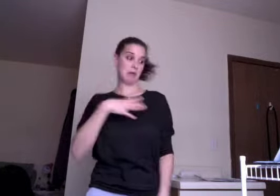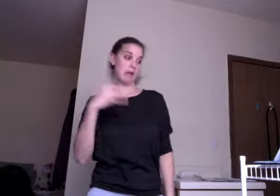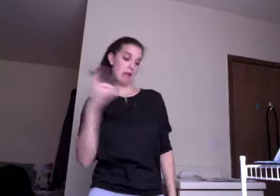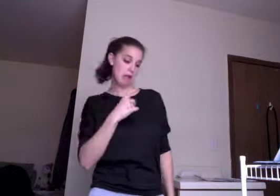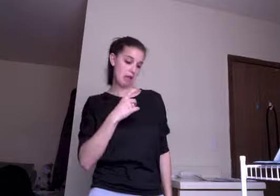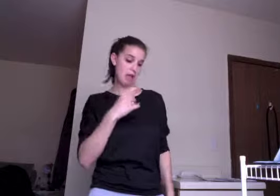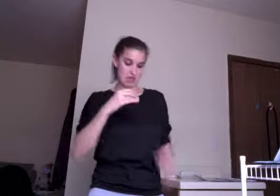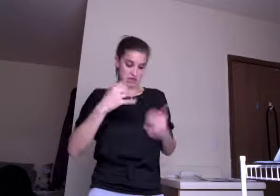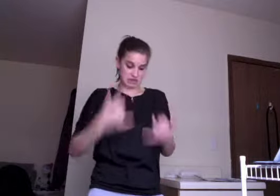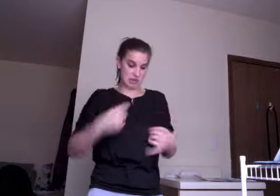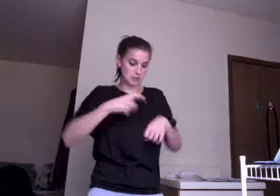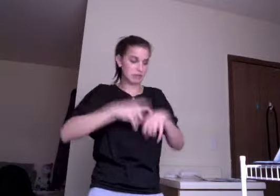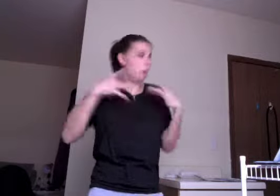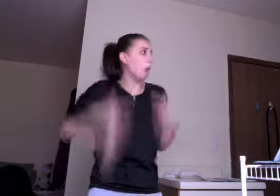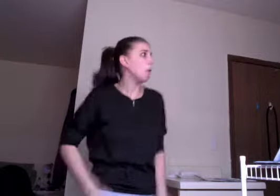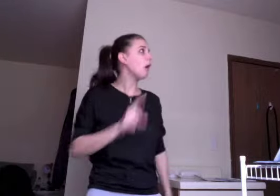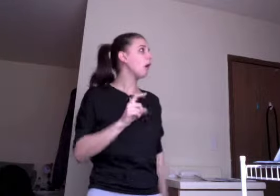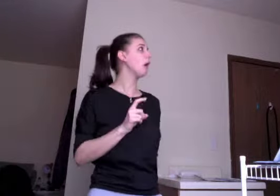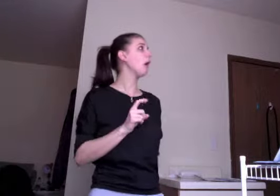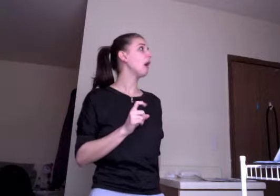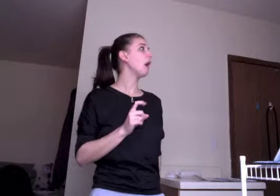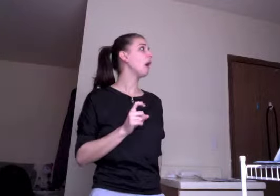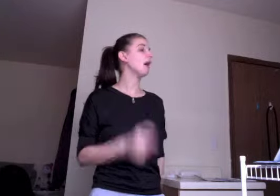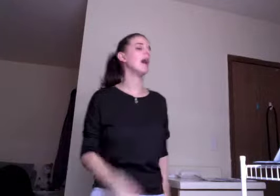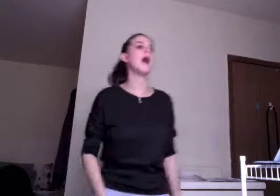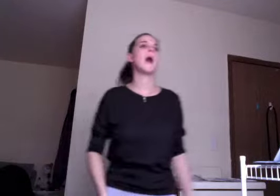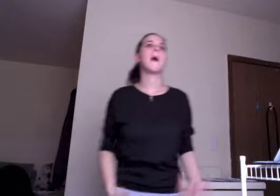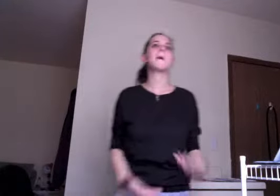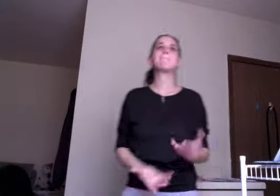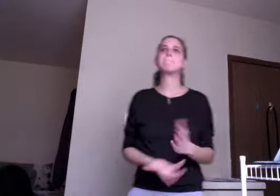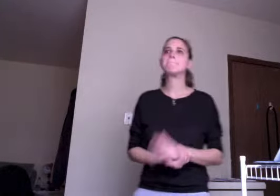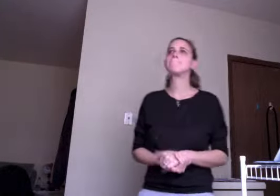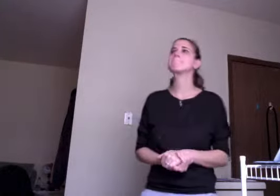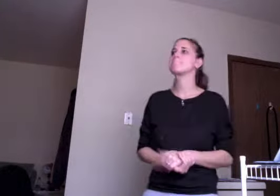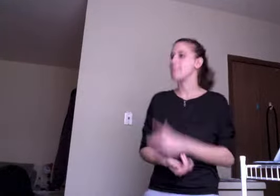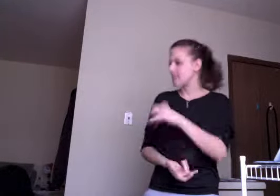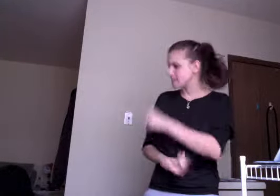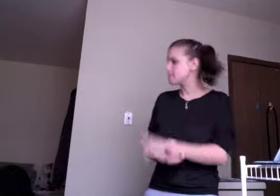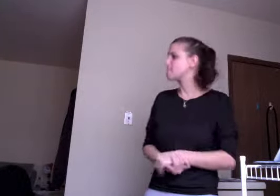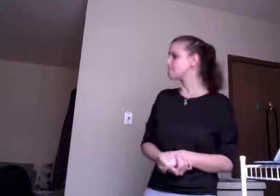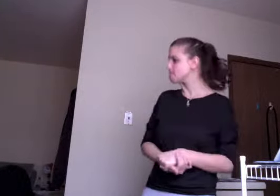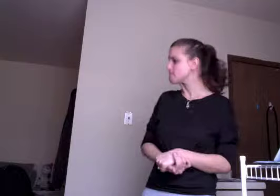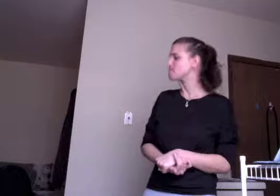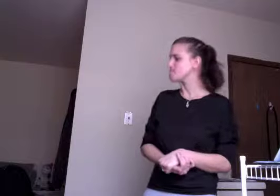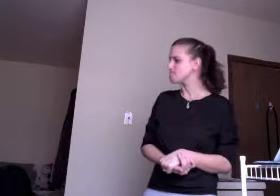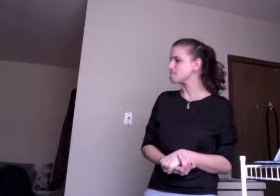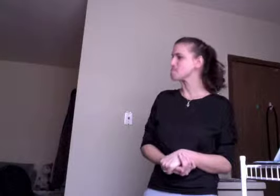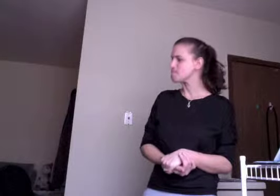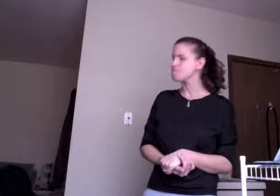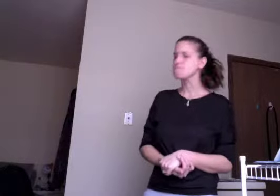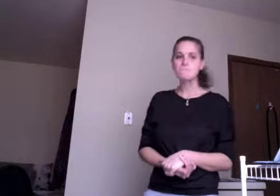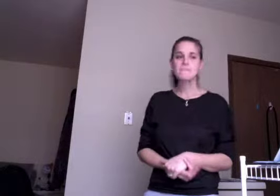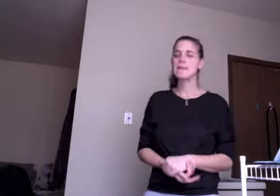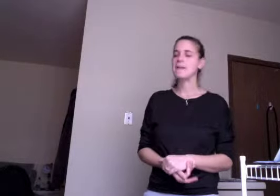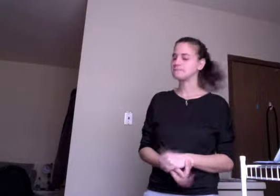pants and I said yes that is exactly